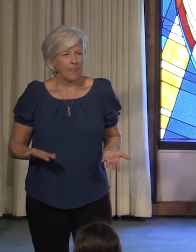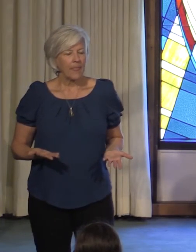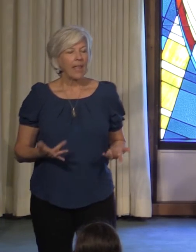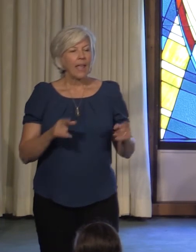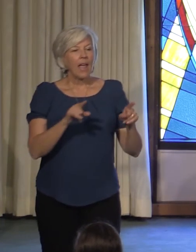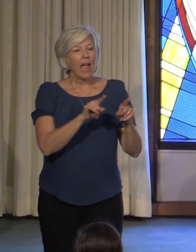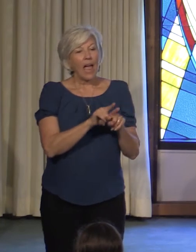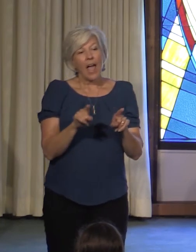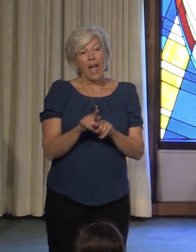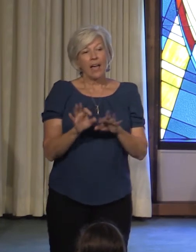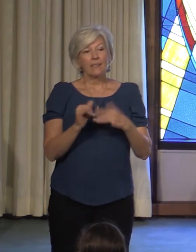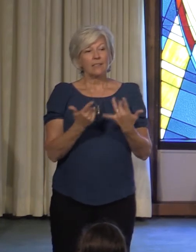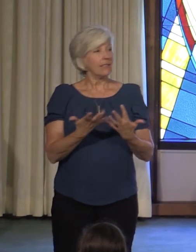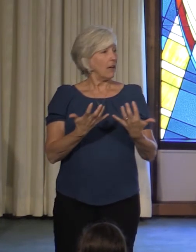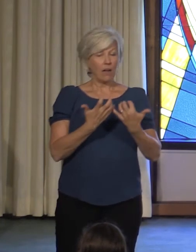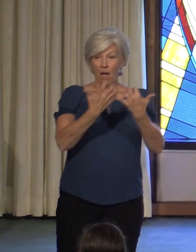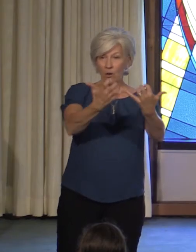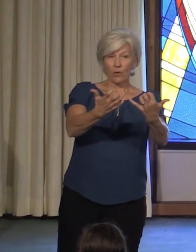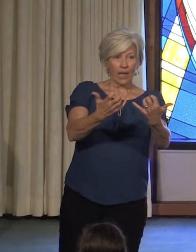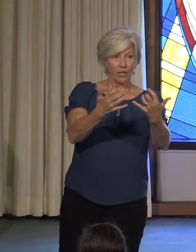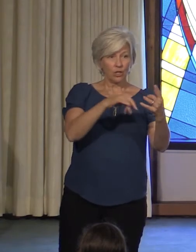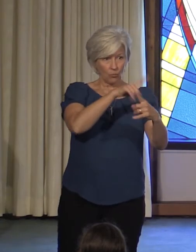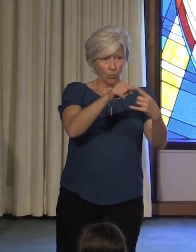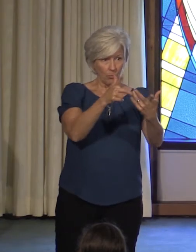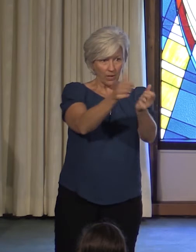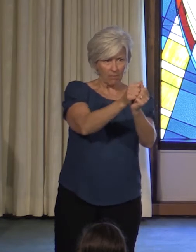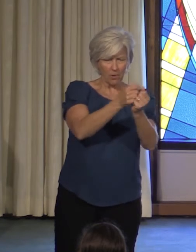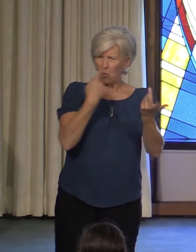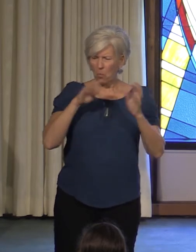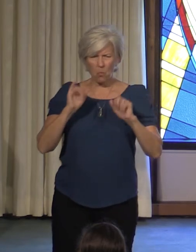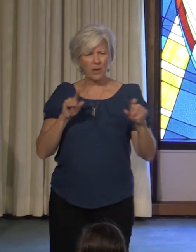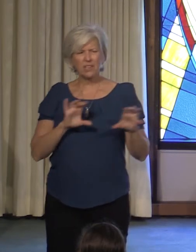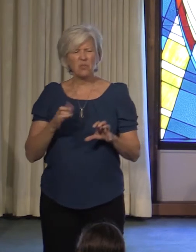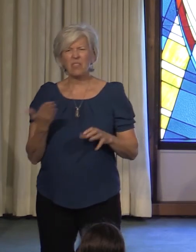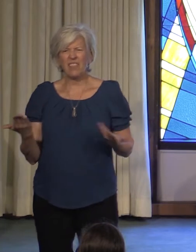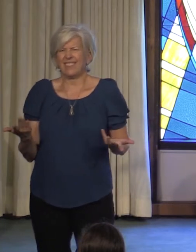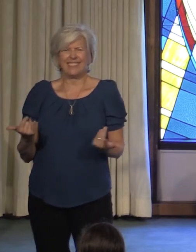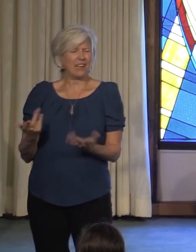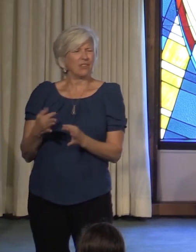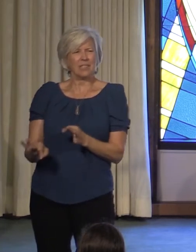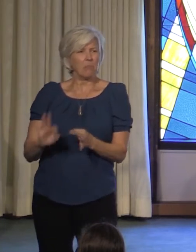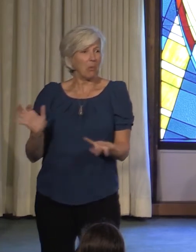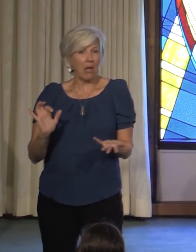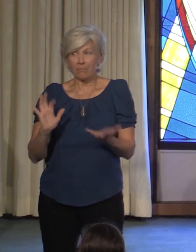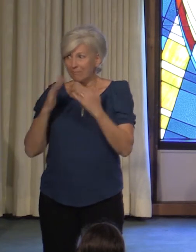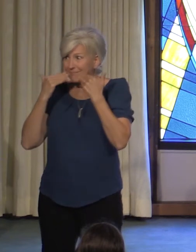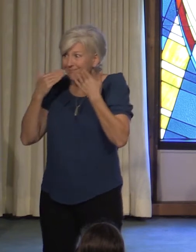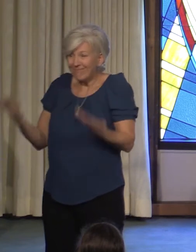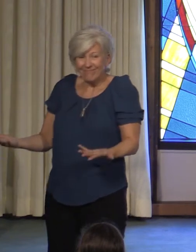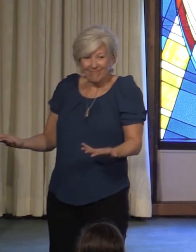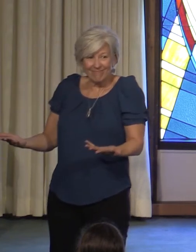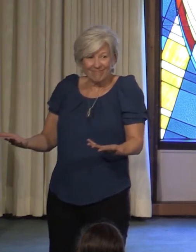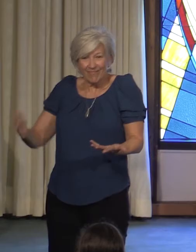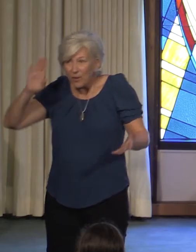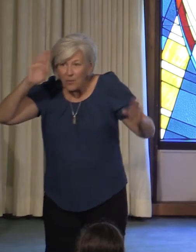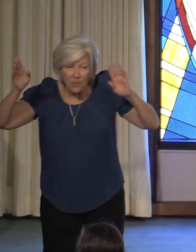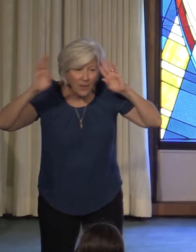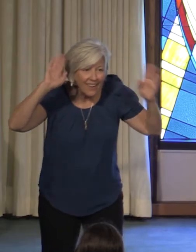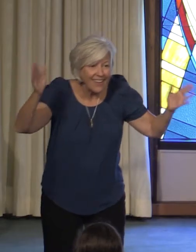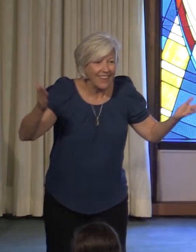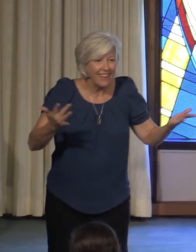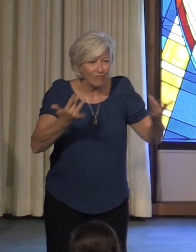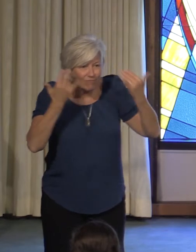As a congregation, when we come together, you know, we can do things that are as simple as just smile at each other, greet one another